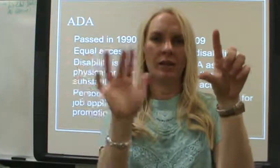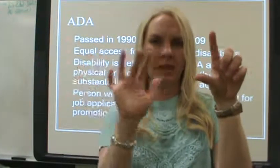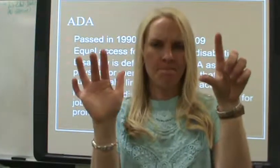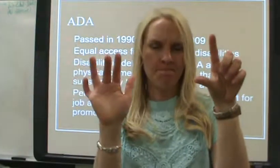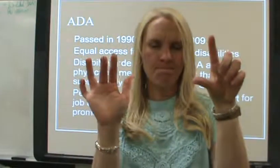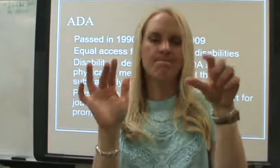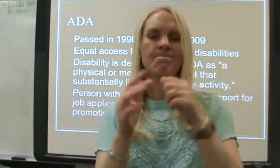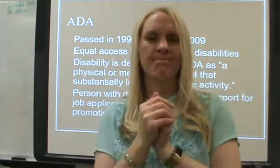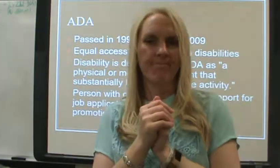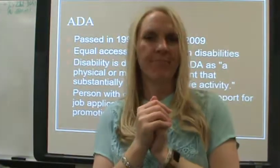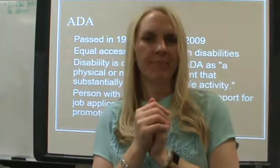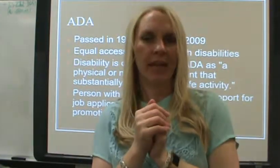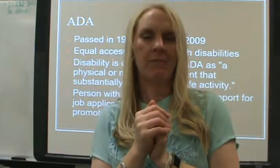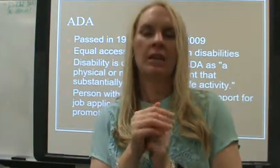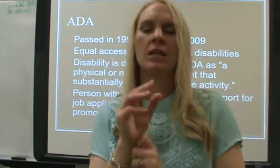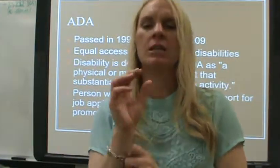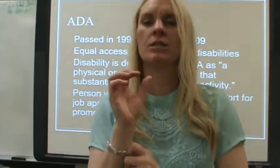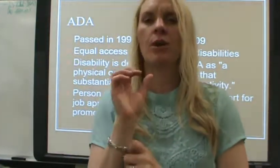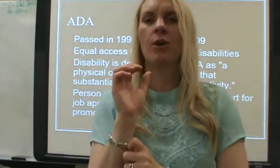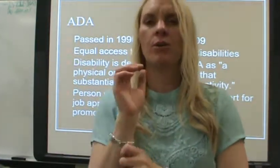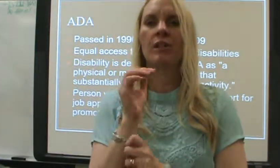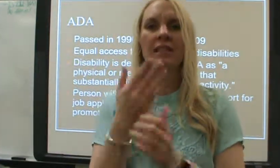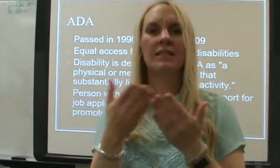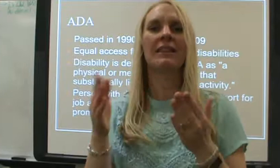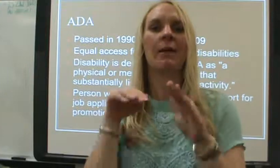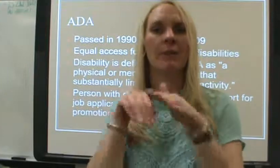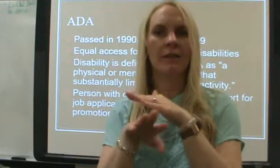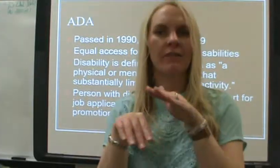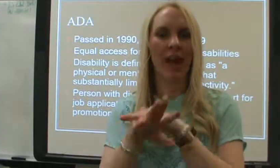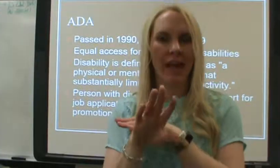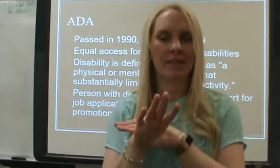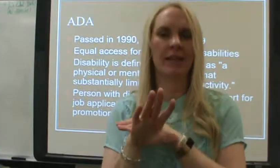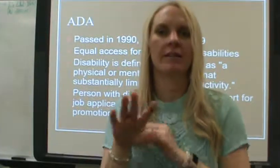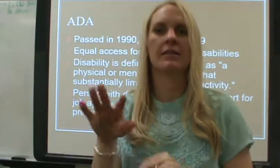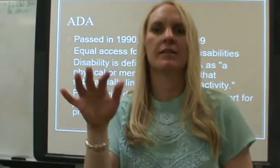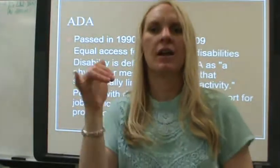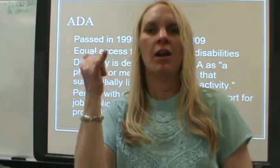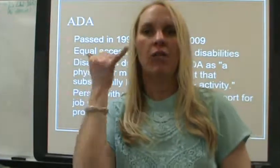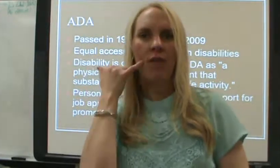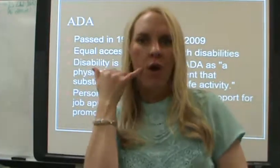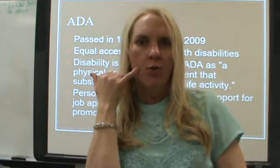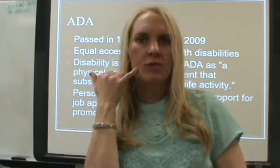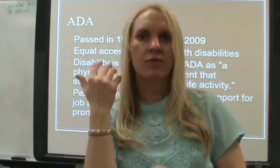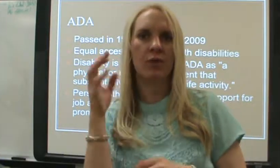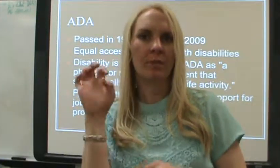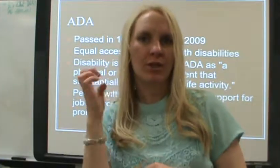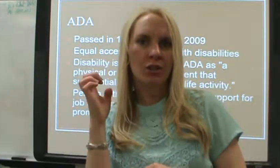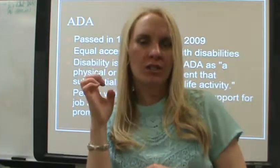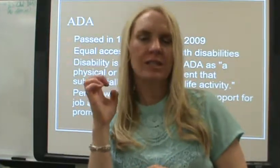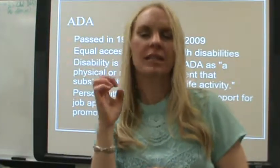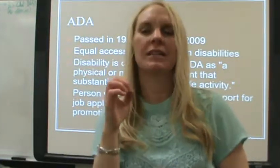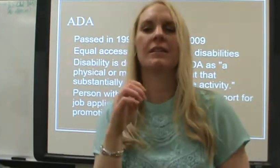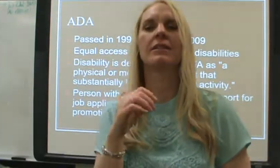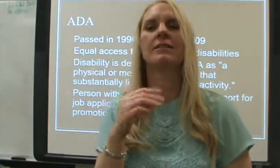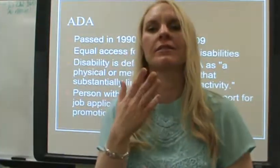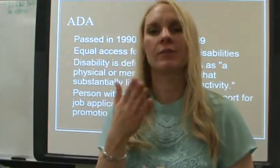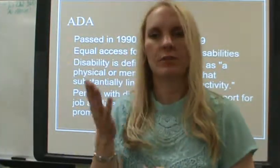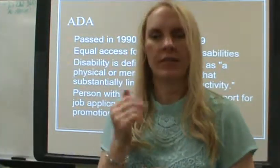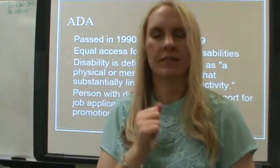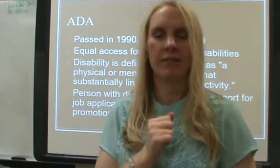them. Okay, so things like that, being able to have access. Phones for emergencies, those kinds of